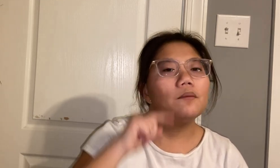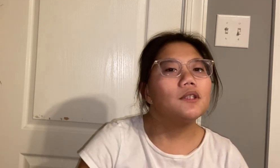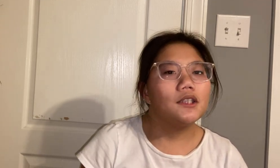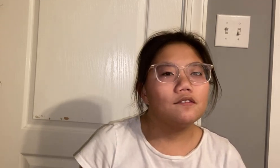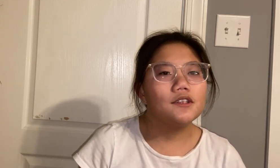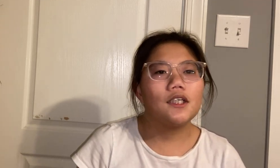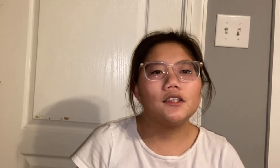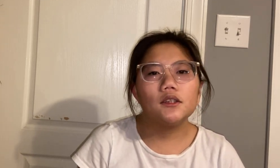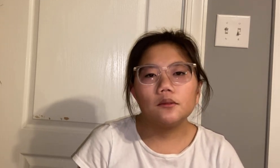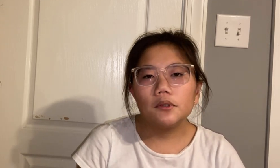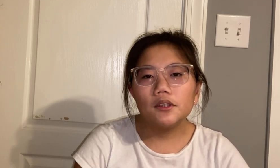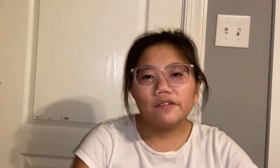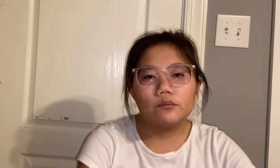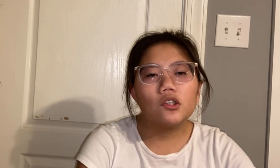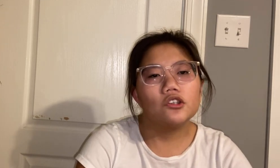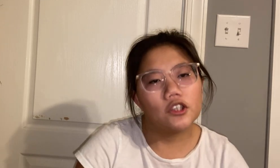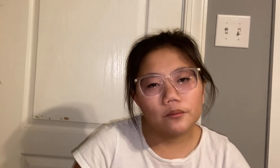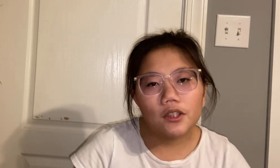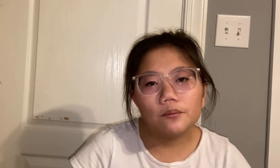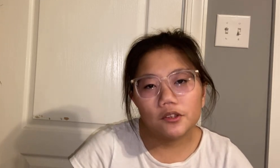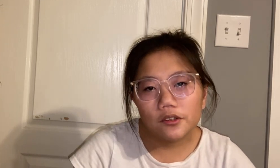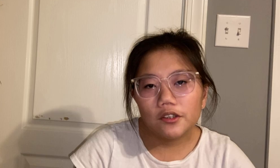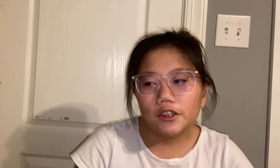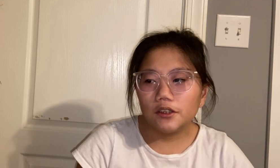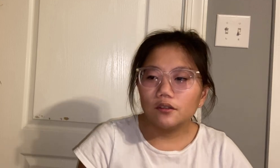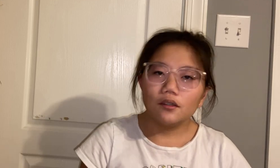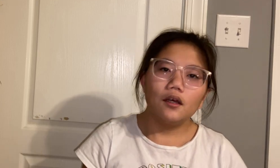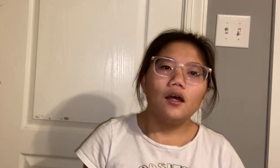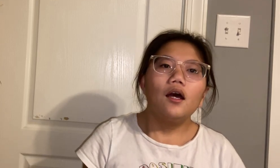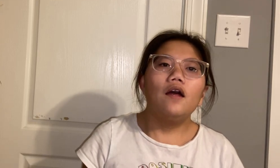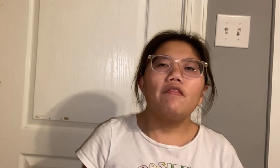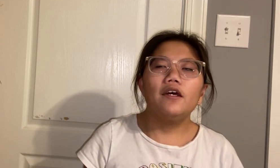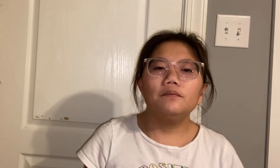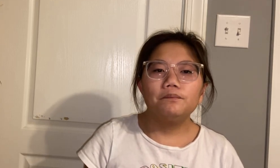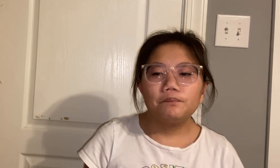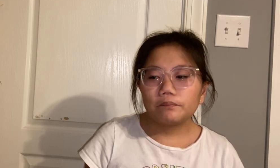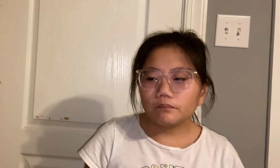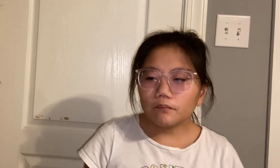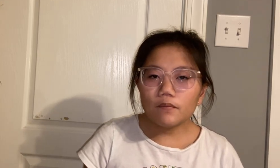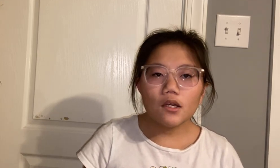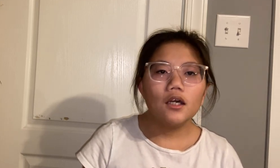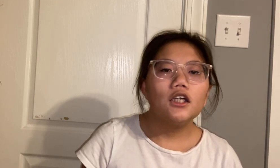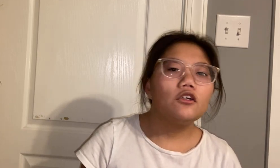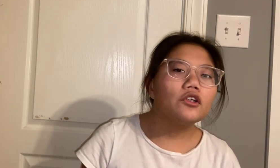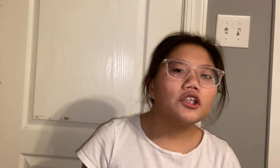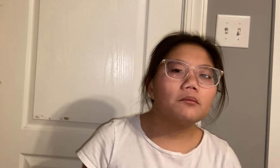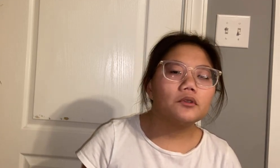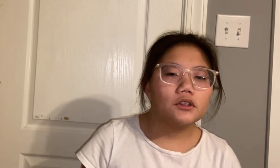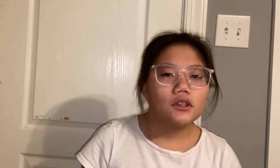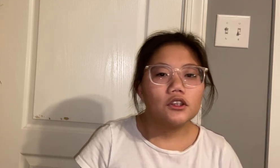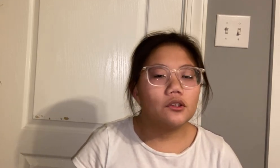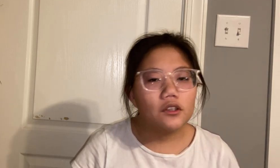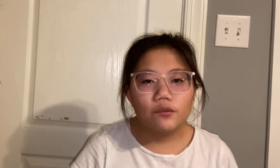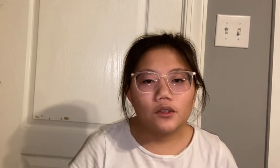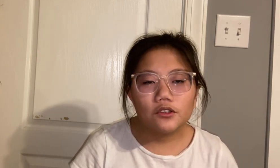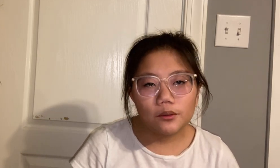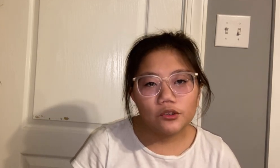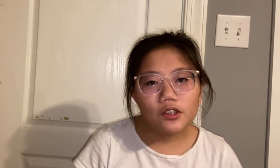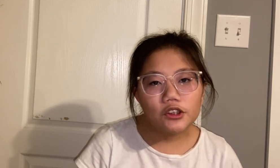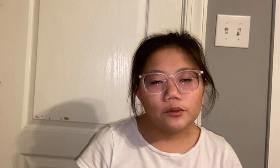believe the sign is but if i'm wrong correct me i'm still learning it and then here are the numbers so if you want to tell someone your age you would